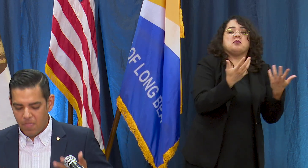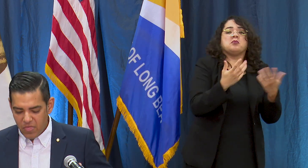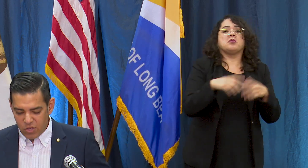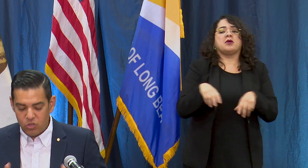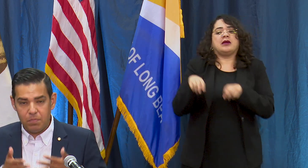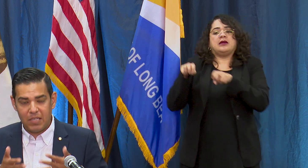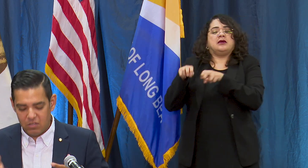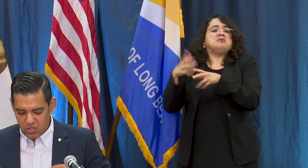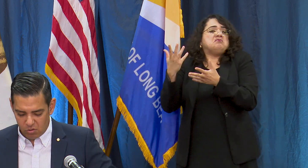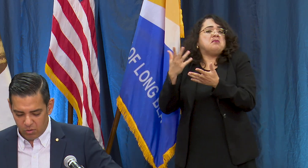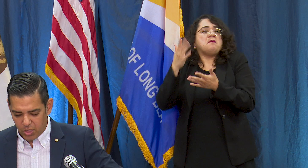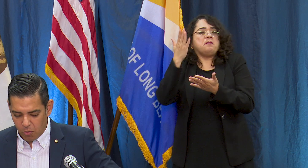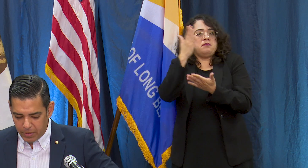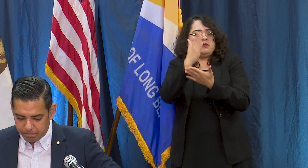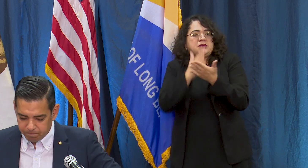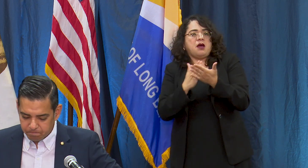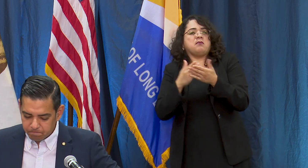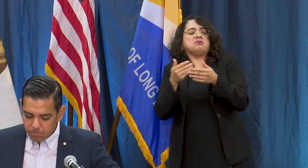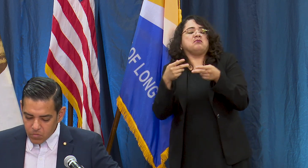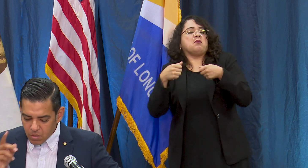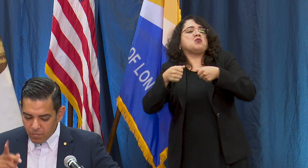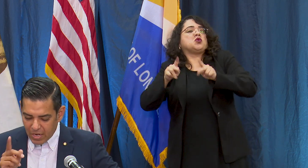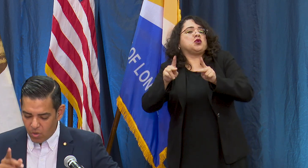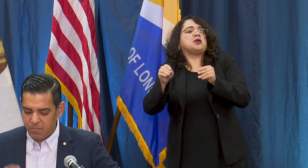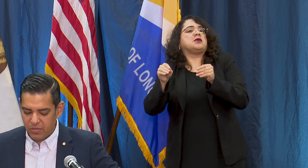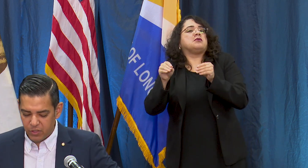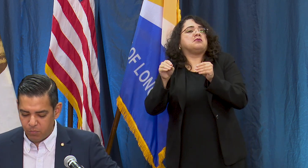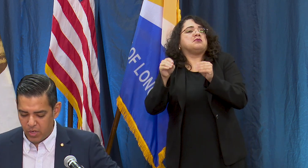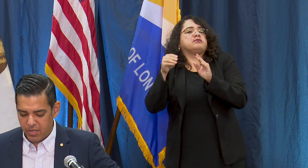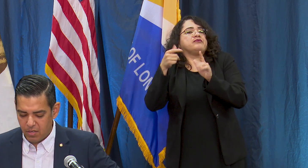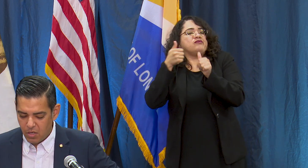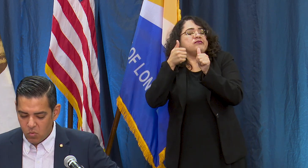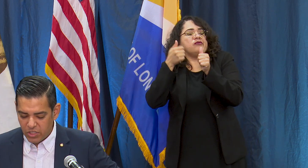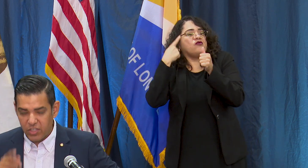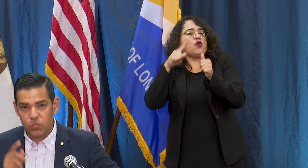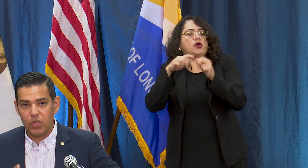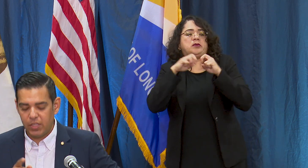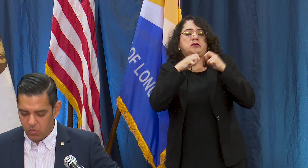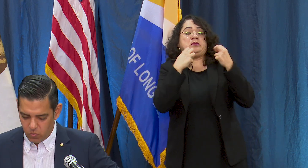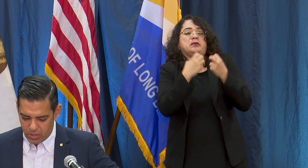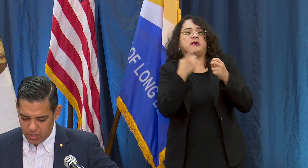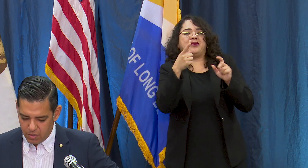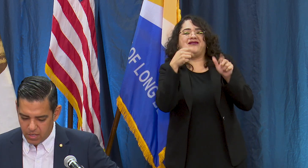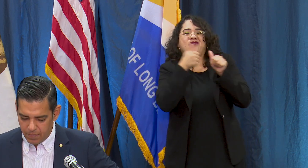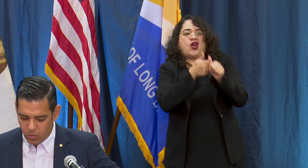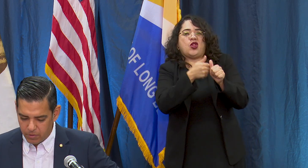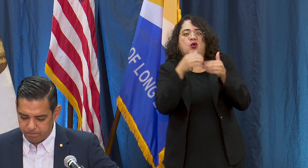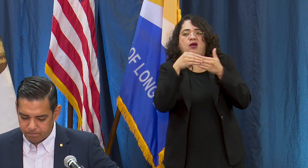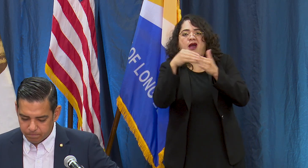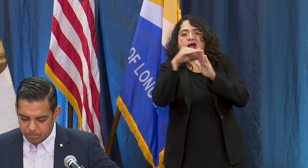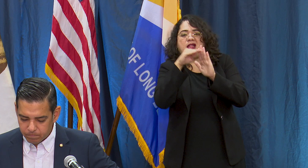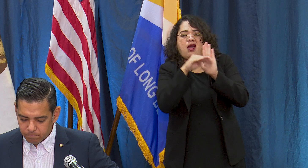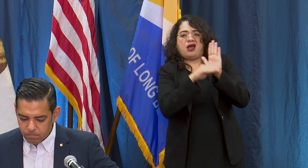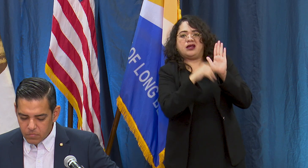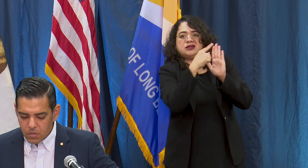place that you can begin to slowly reopen. And I want to make this point, which I think is really, really